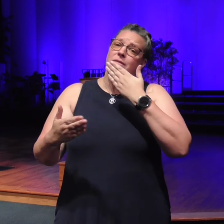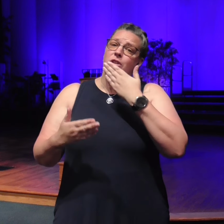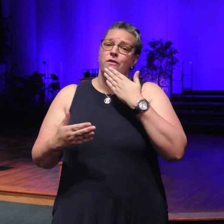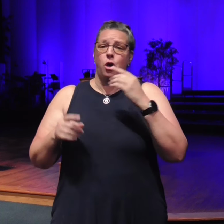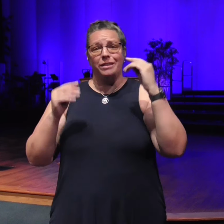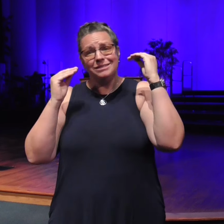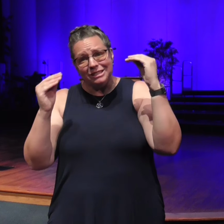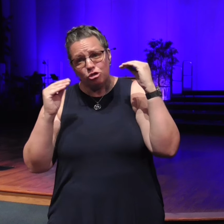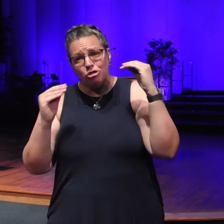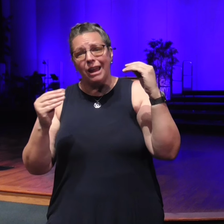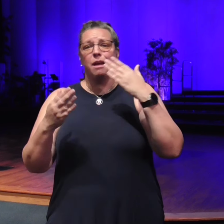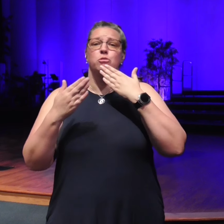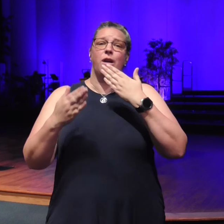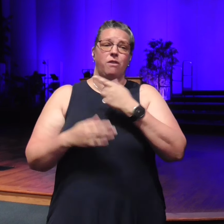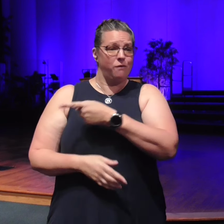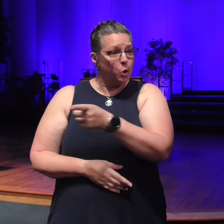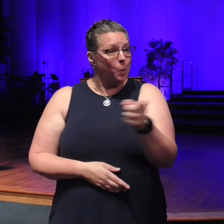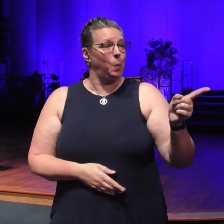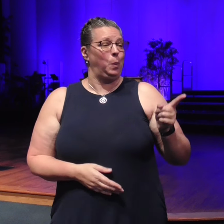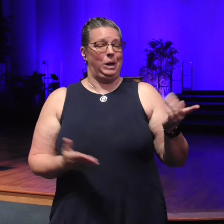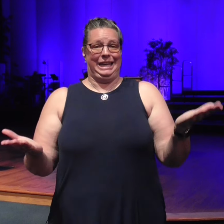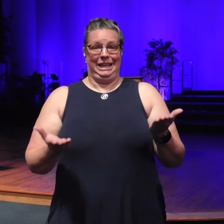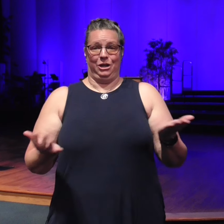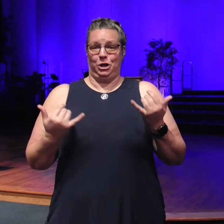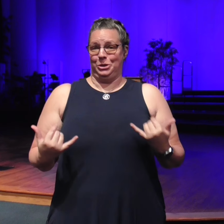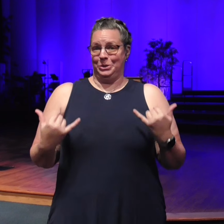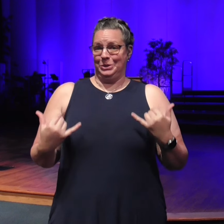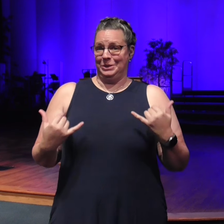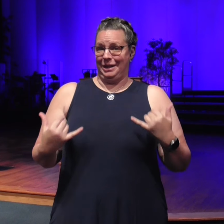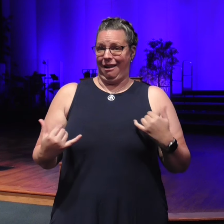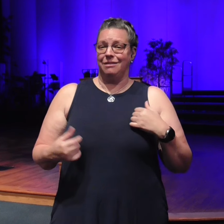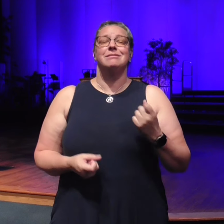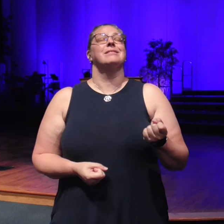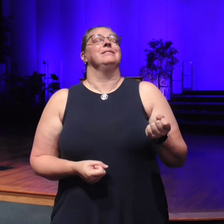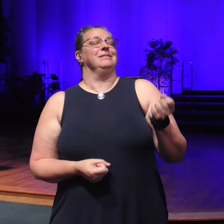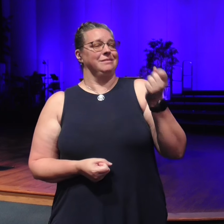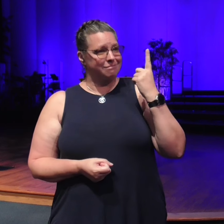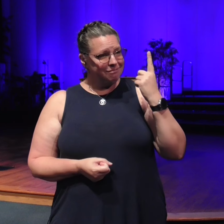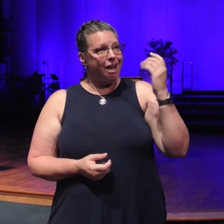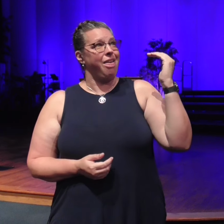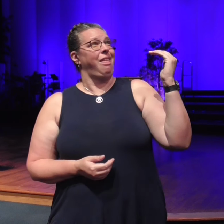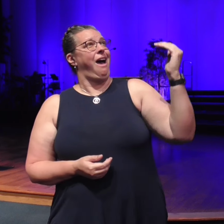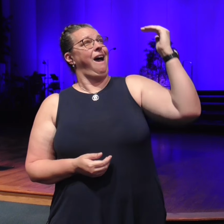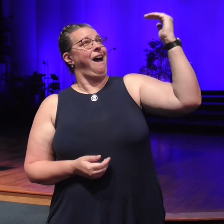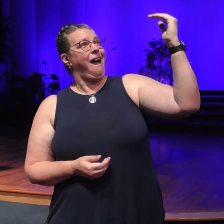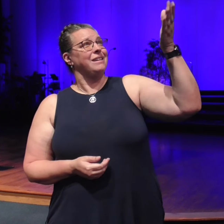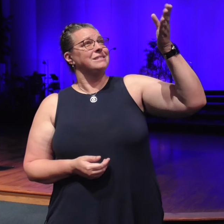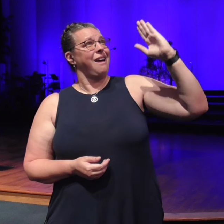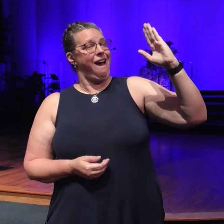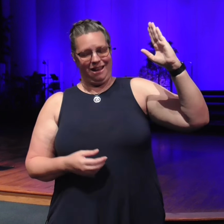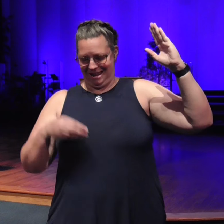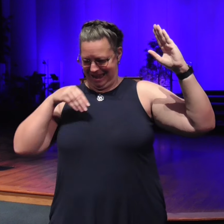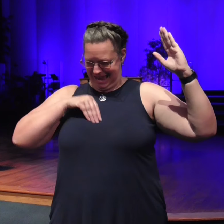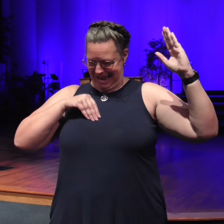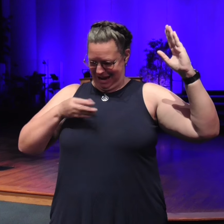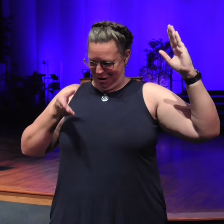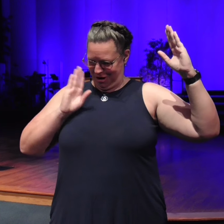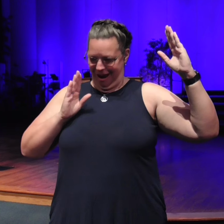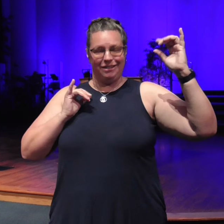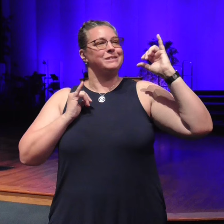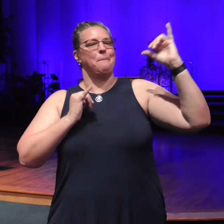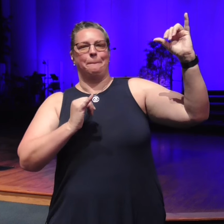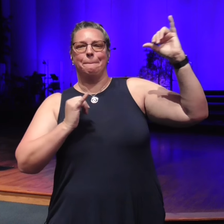today. And I ask that you do realize and understand that the highest God and the innermost God are one God. Knowing